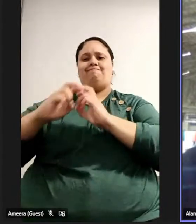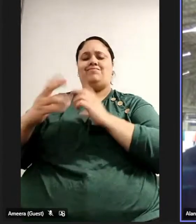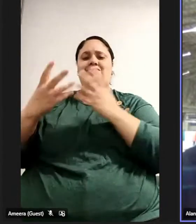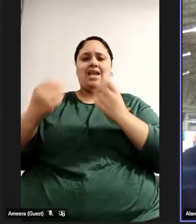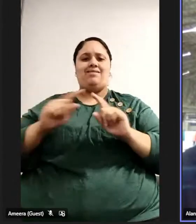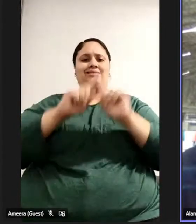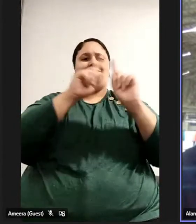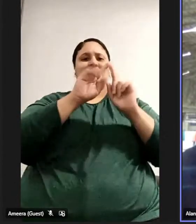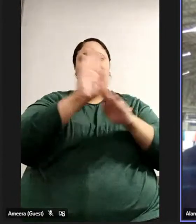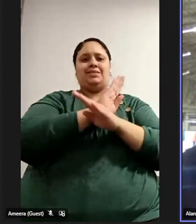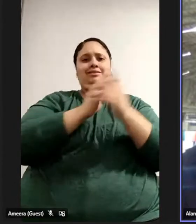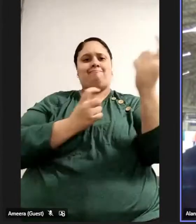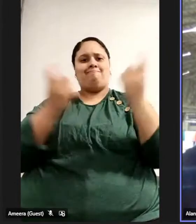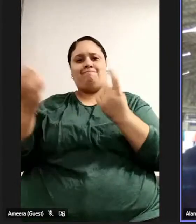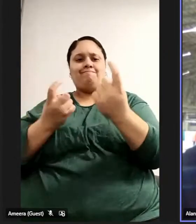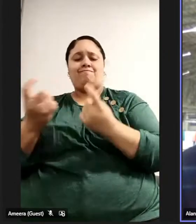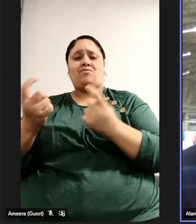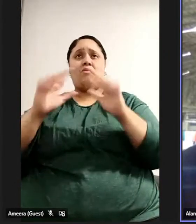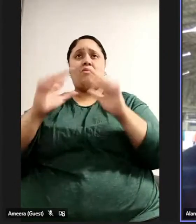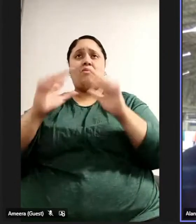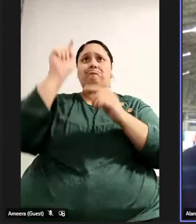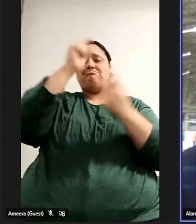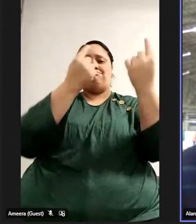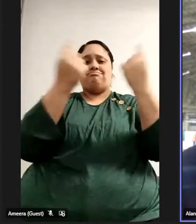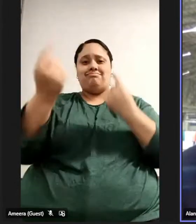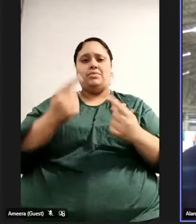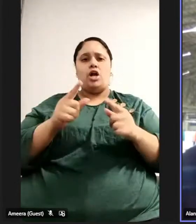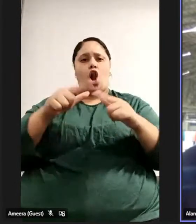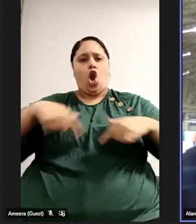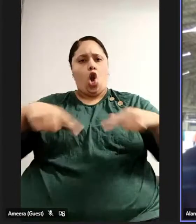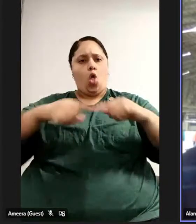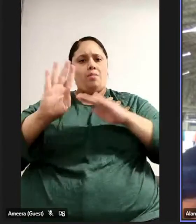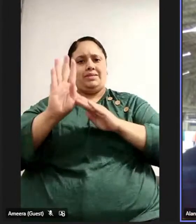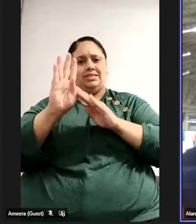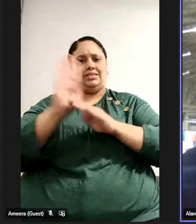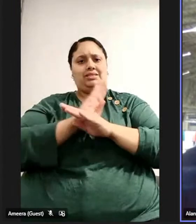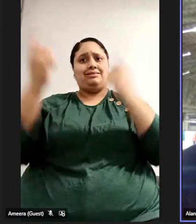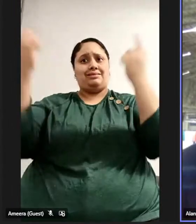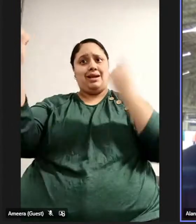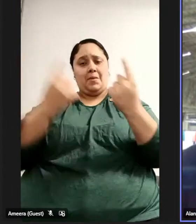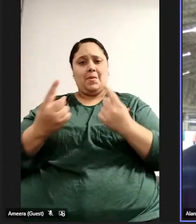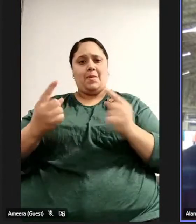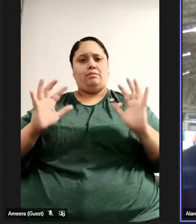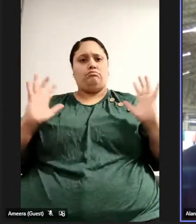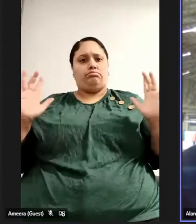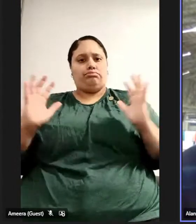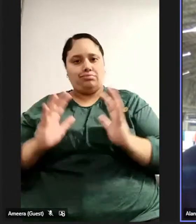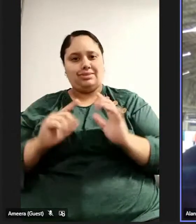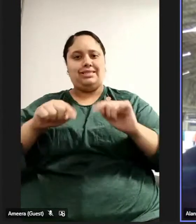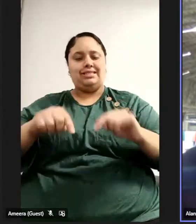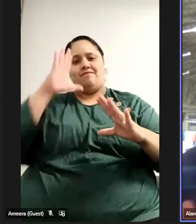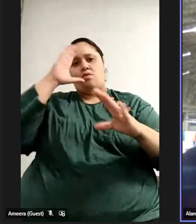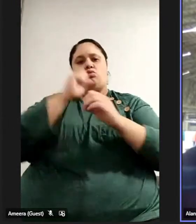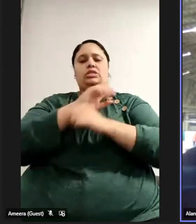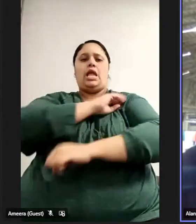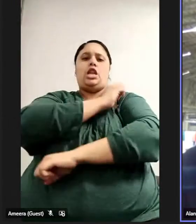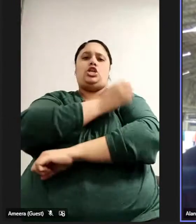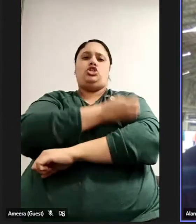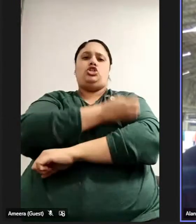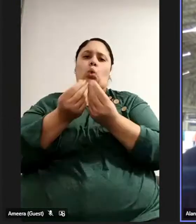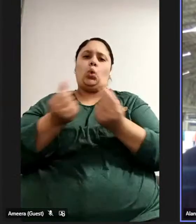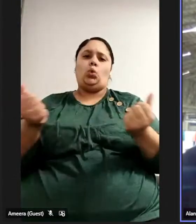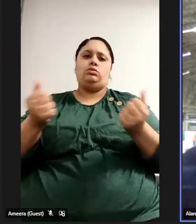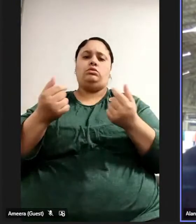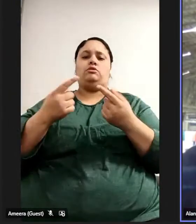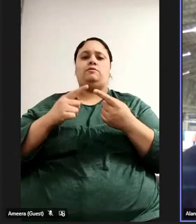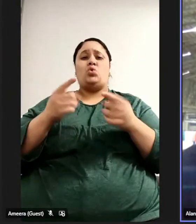South African businesses as well, all focused on energy solutions. So it's perfect for a Digicon and perfect